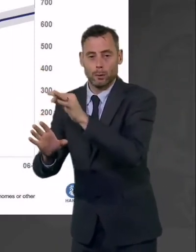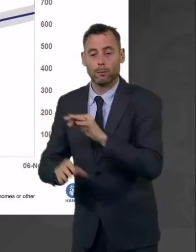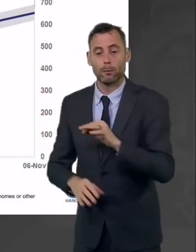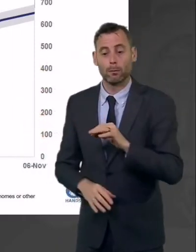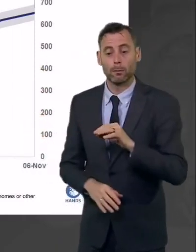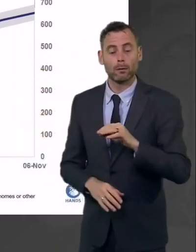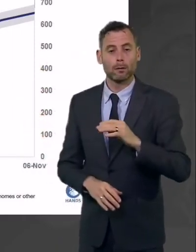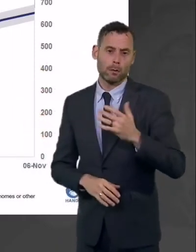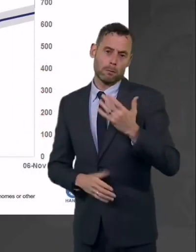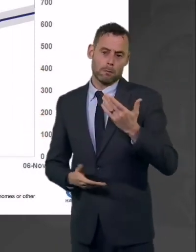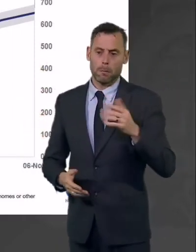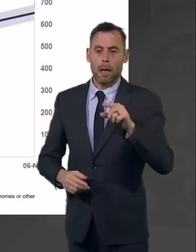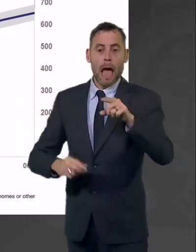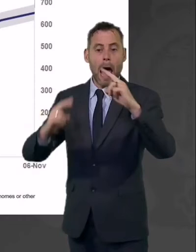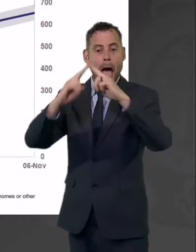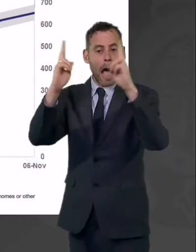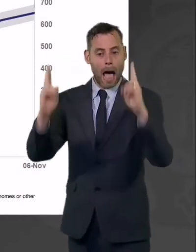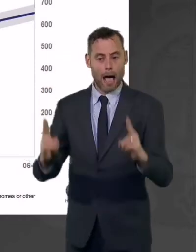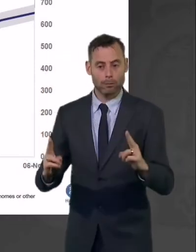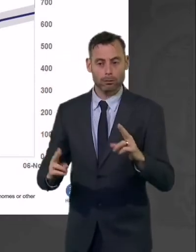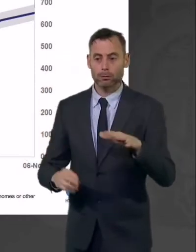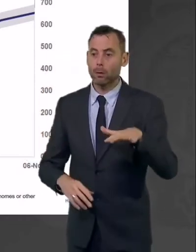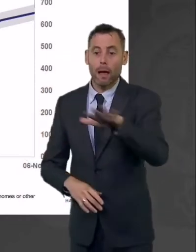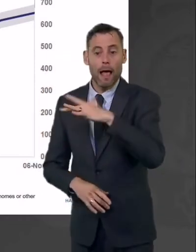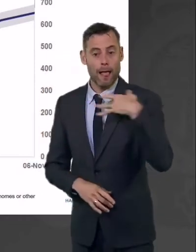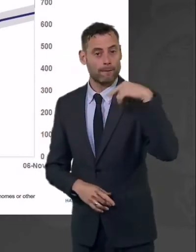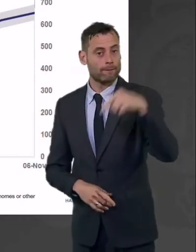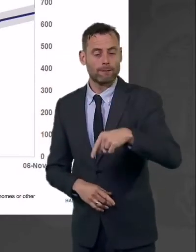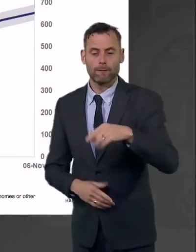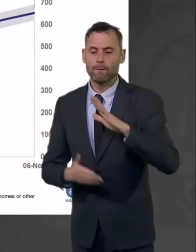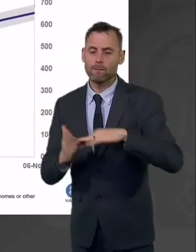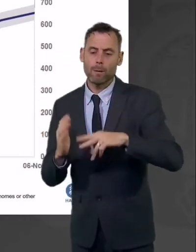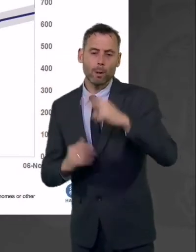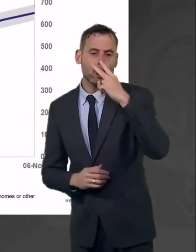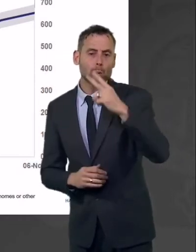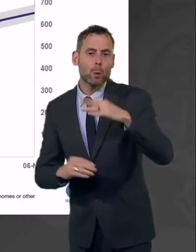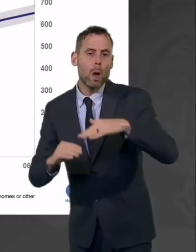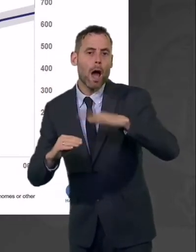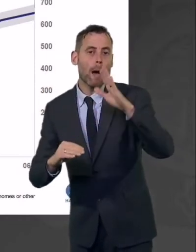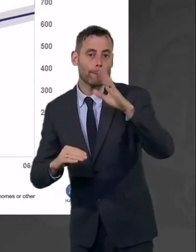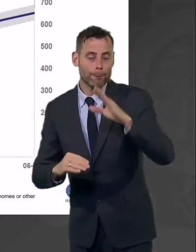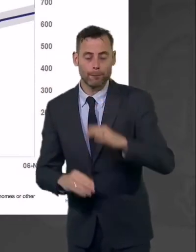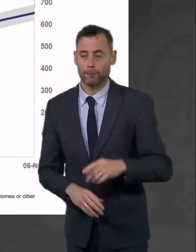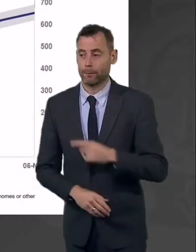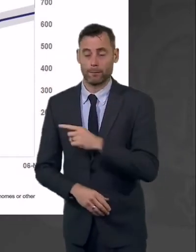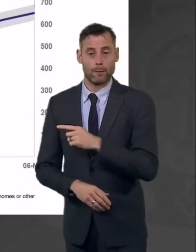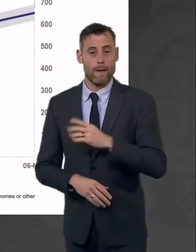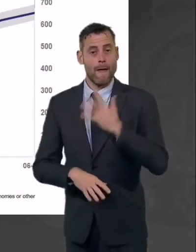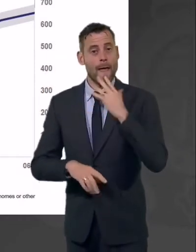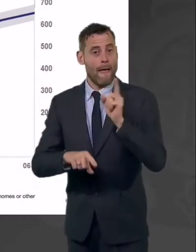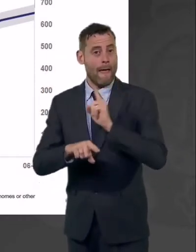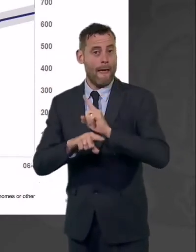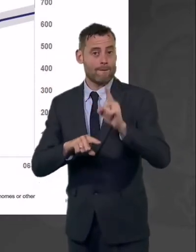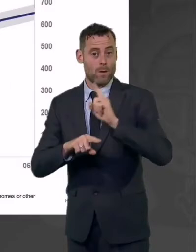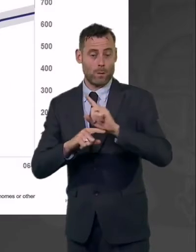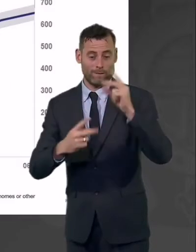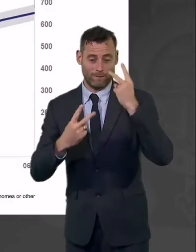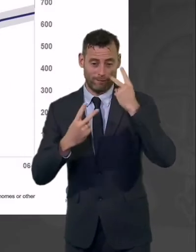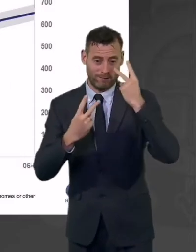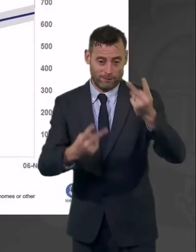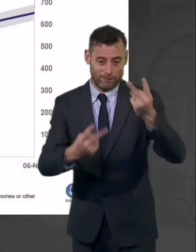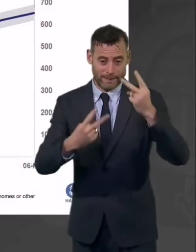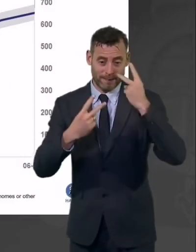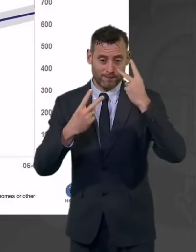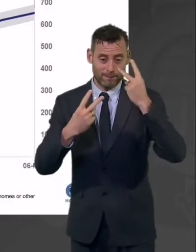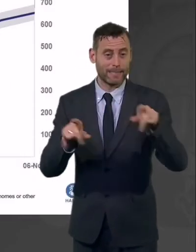to the same set of people. So the great thing about this data is that it's not affected by who feels like going to get themselves